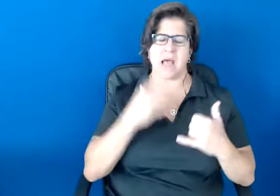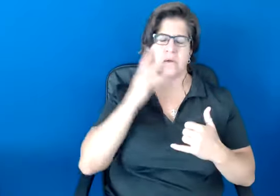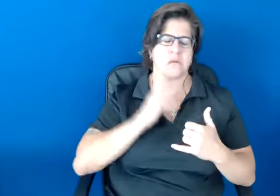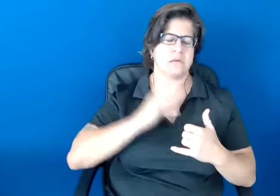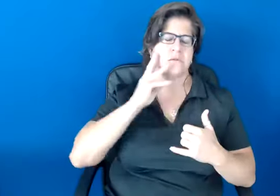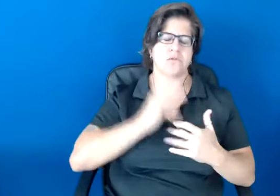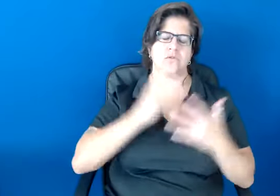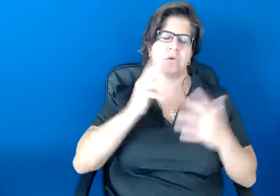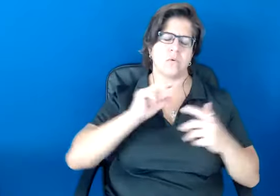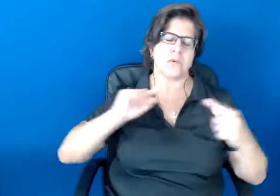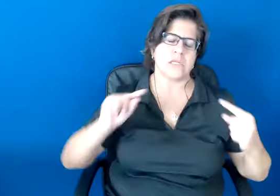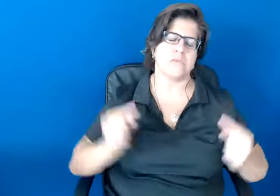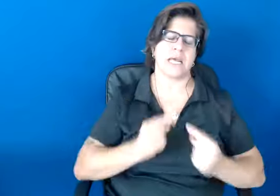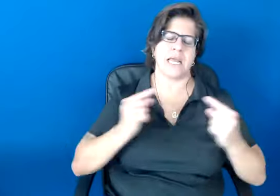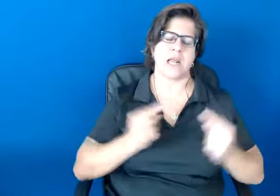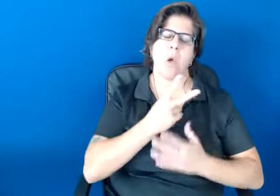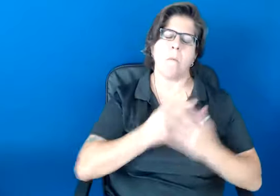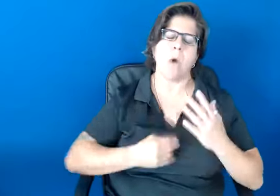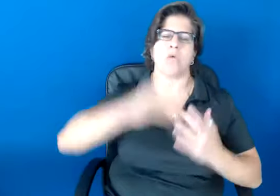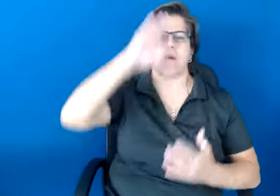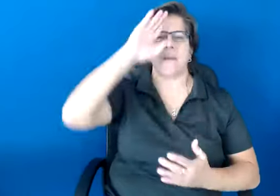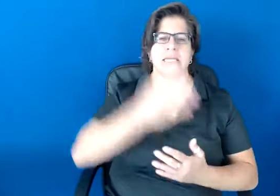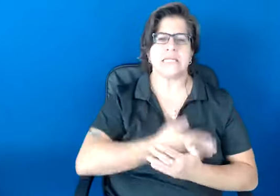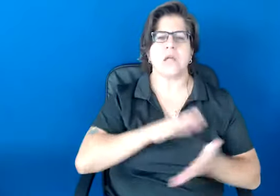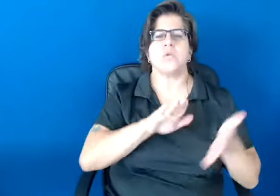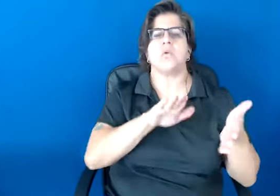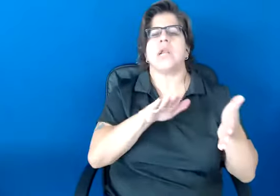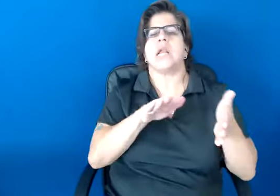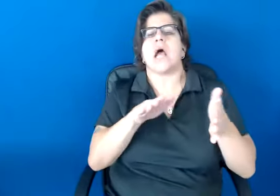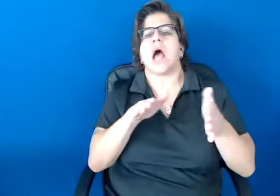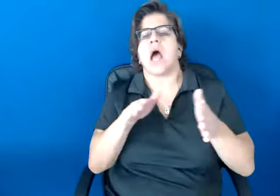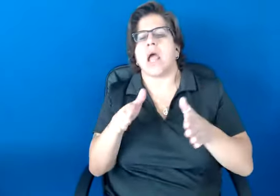Both of my sons were dying, and I was 5